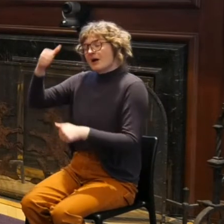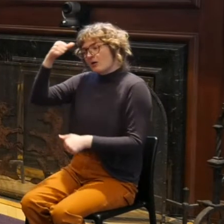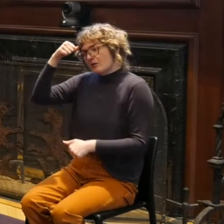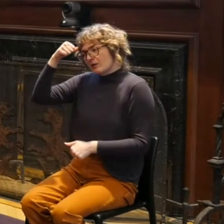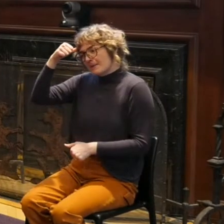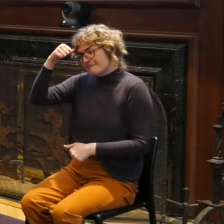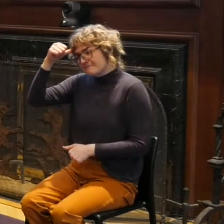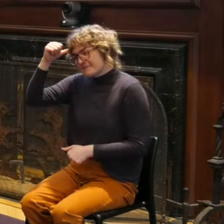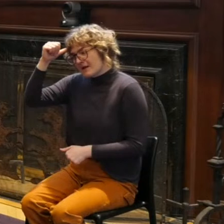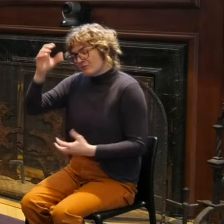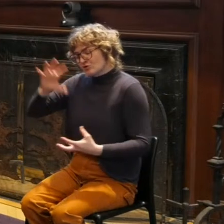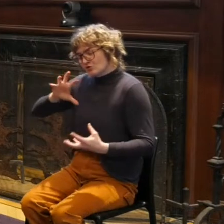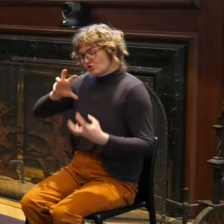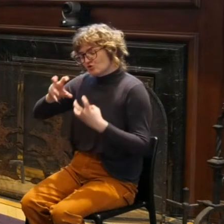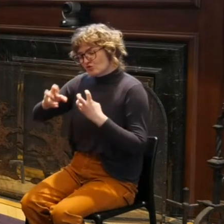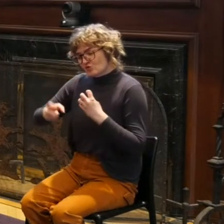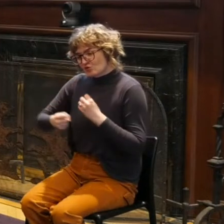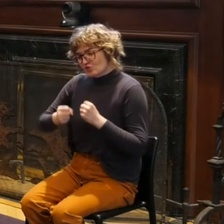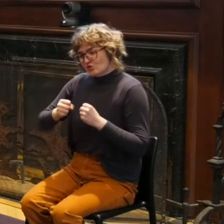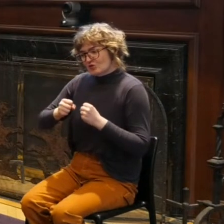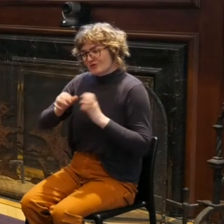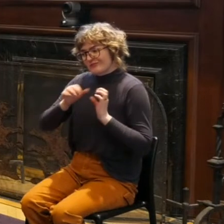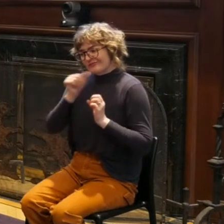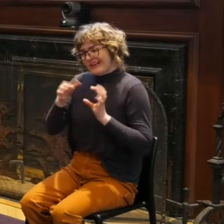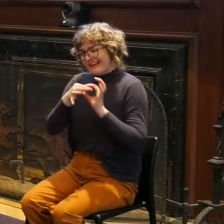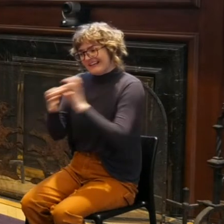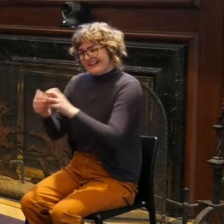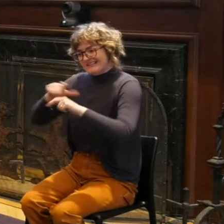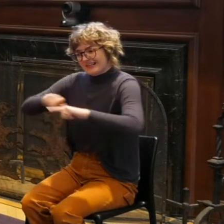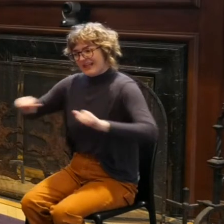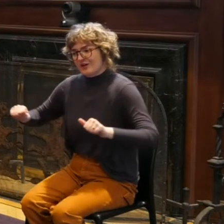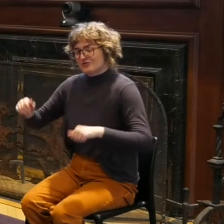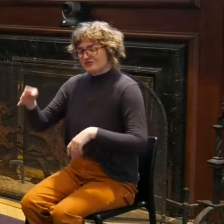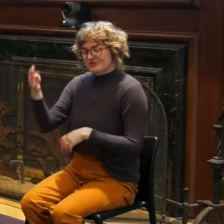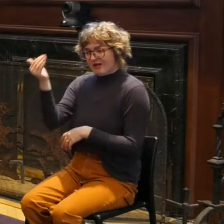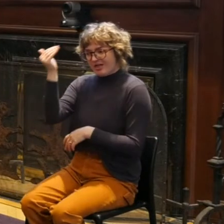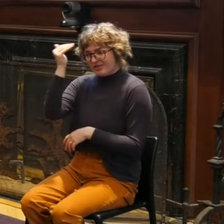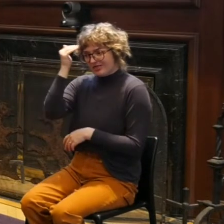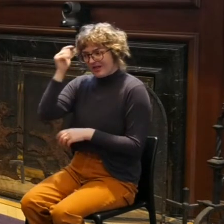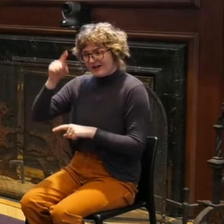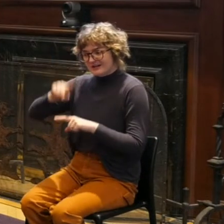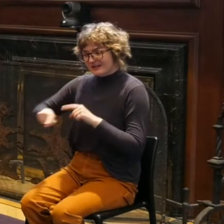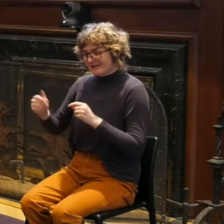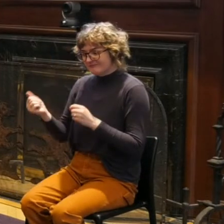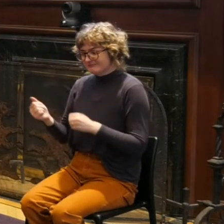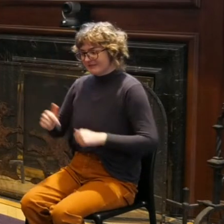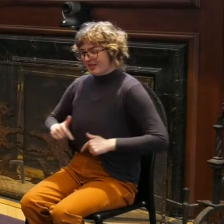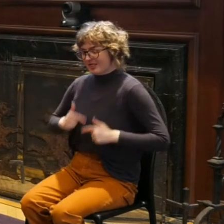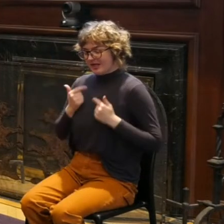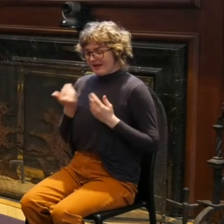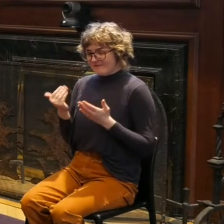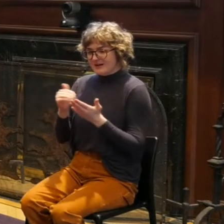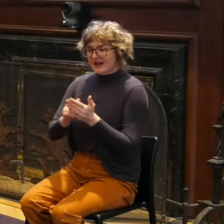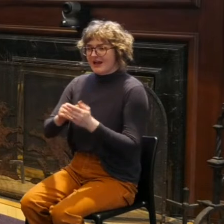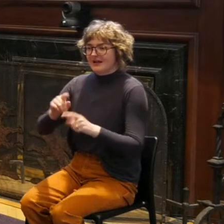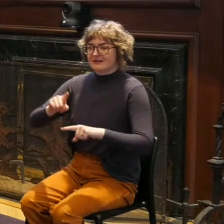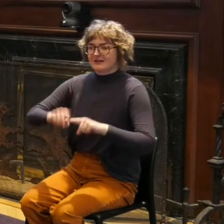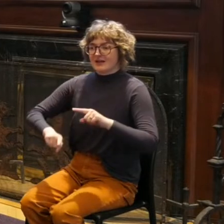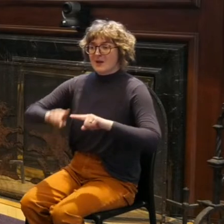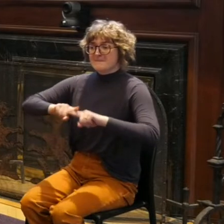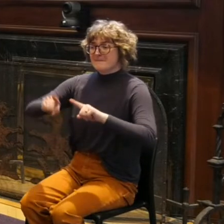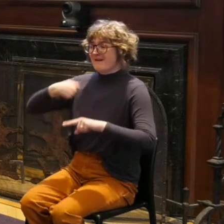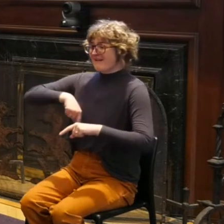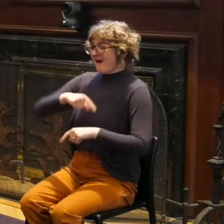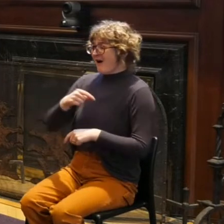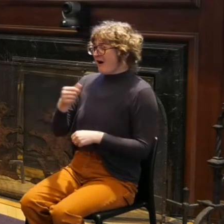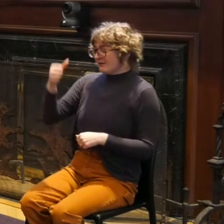cruel beyond language. A thought cannot bring a dead man back to life. But our memories